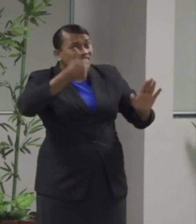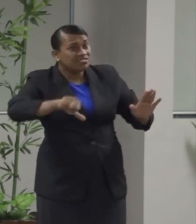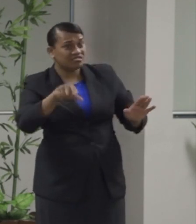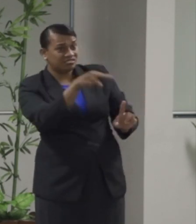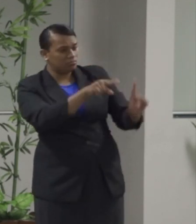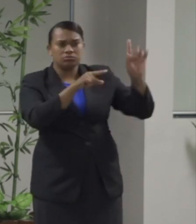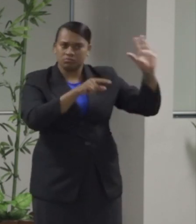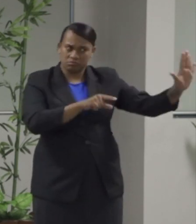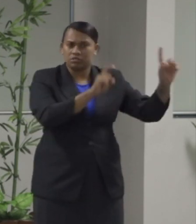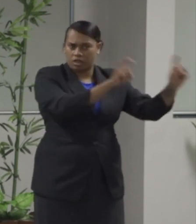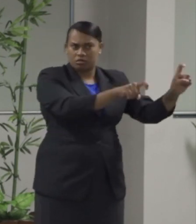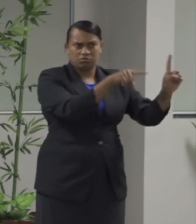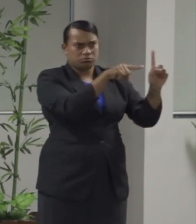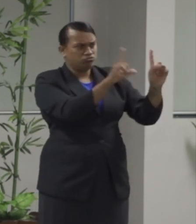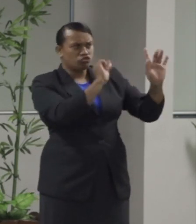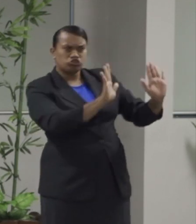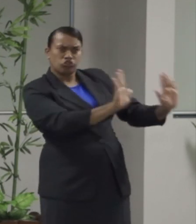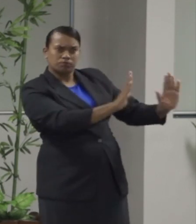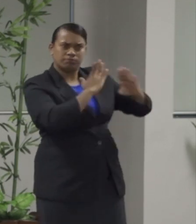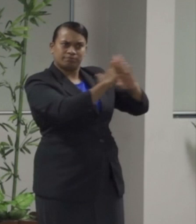the virus if it rears its ugly head.